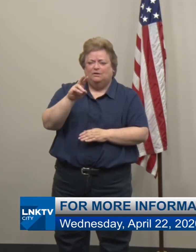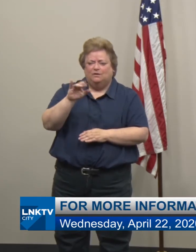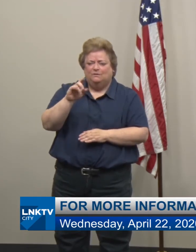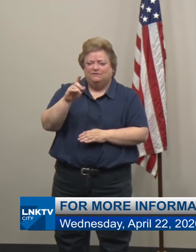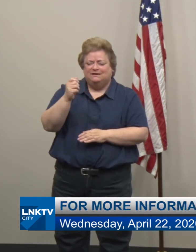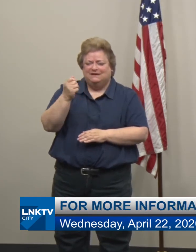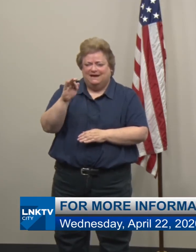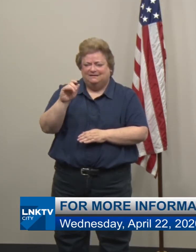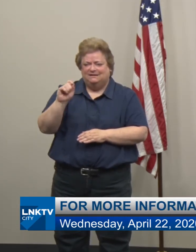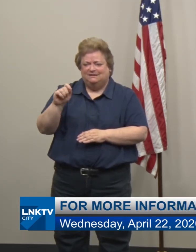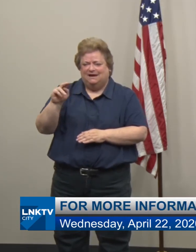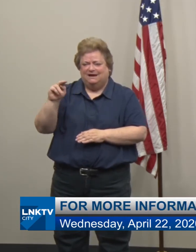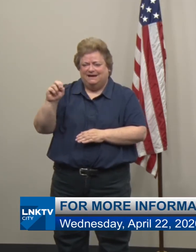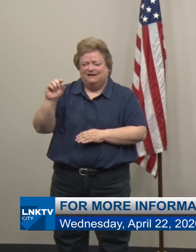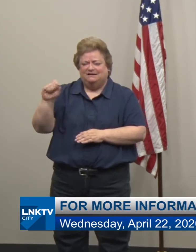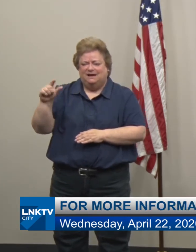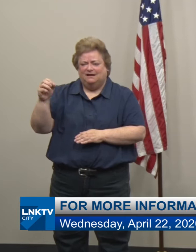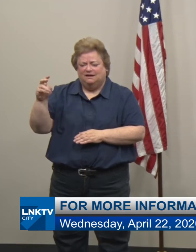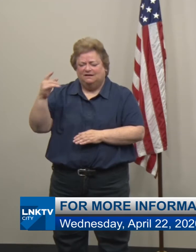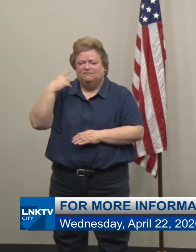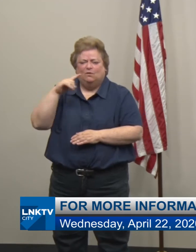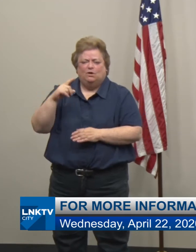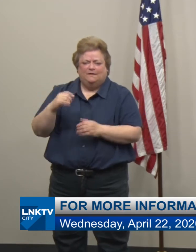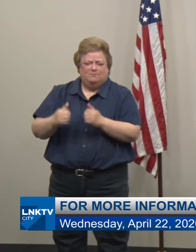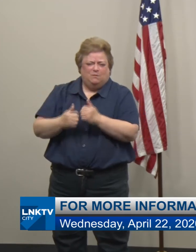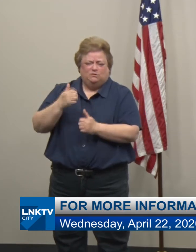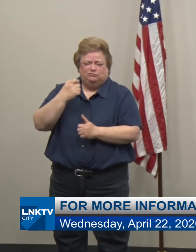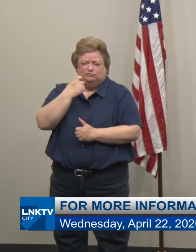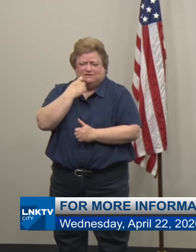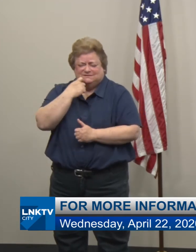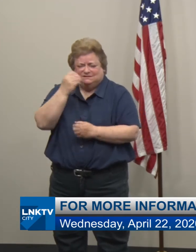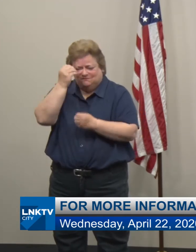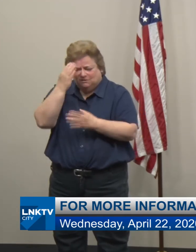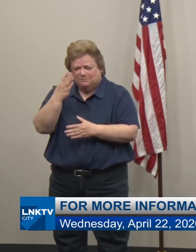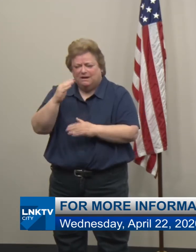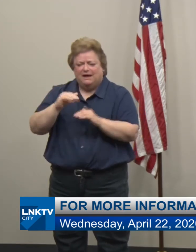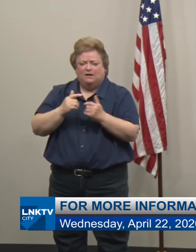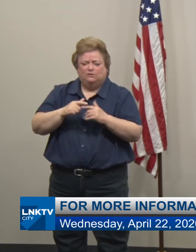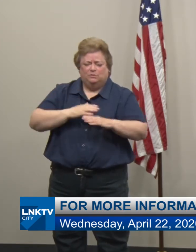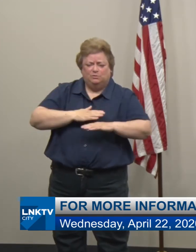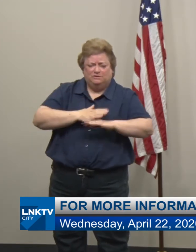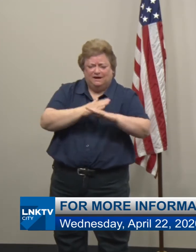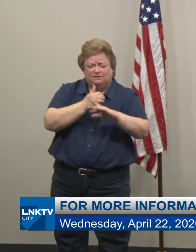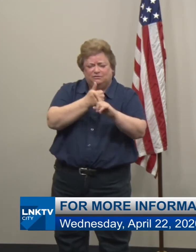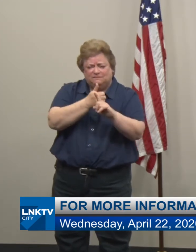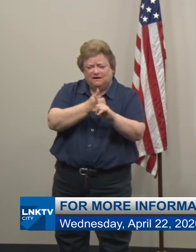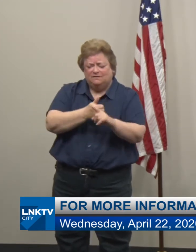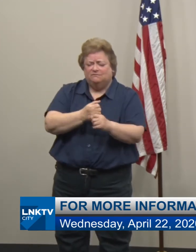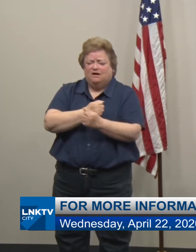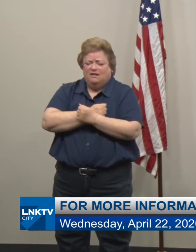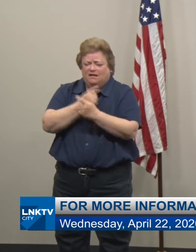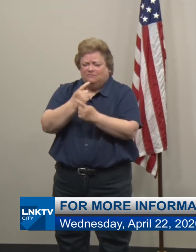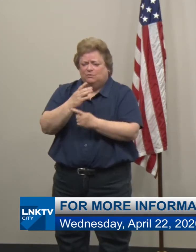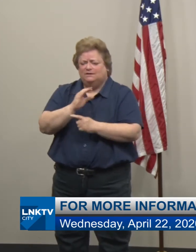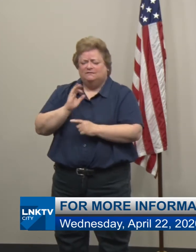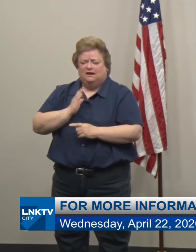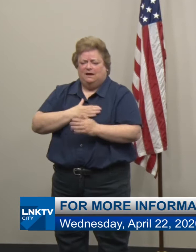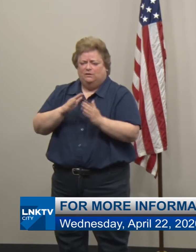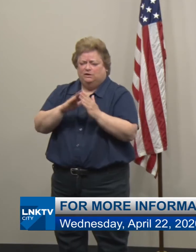covid19.lincoln.ne.gov, for the latest information about how you can protect yourself, your loved ones, and our community during this